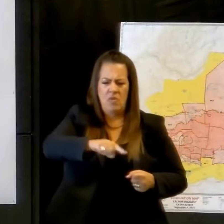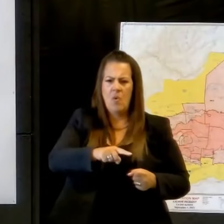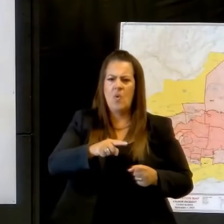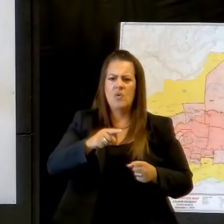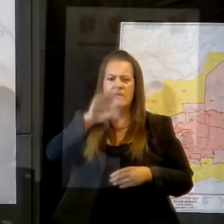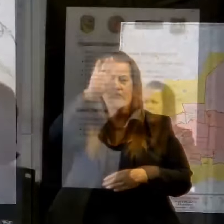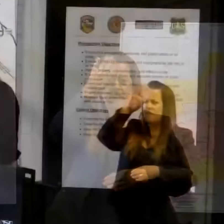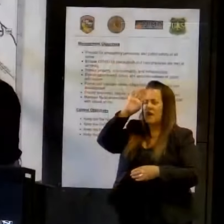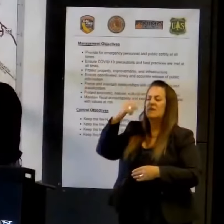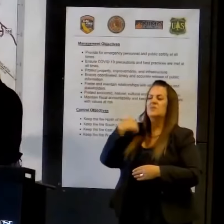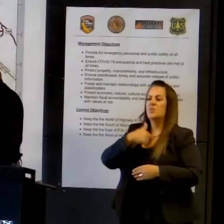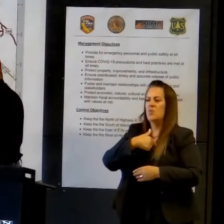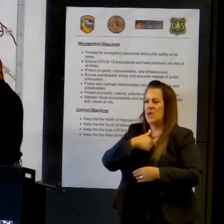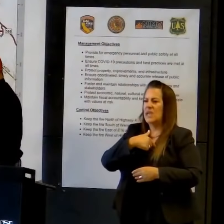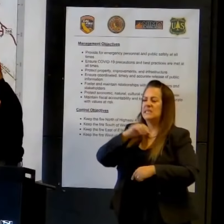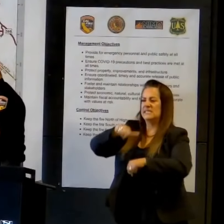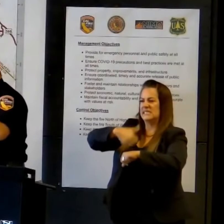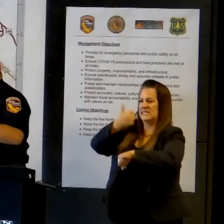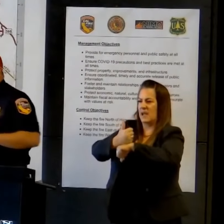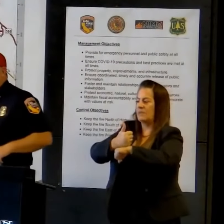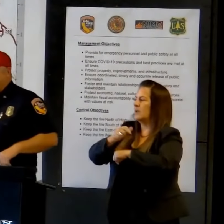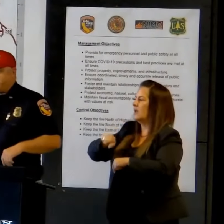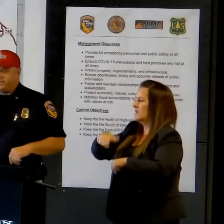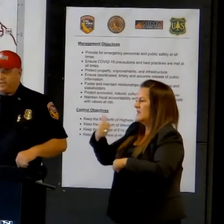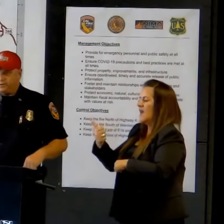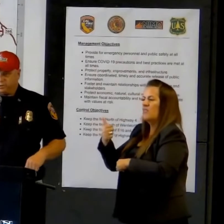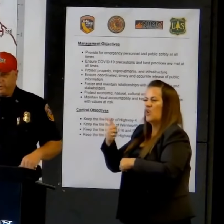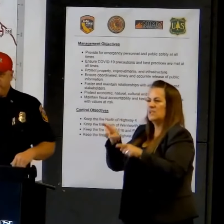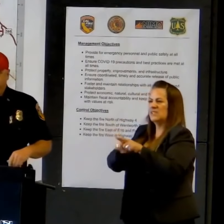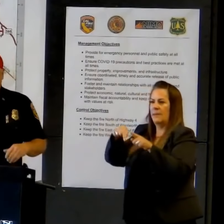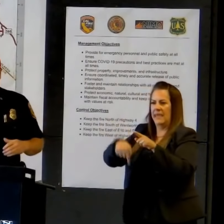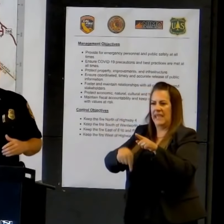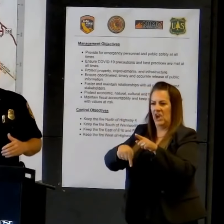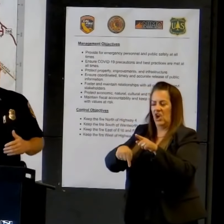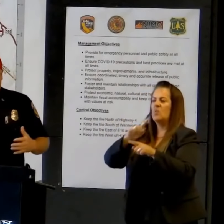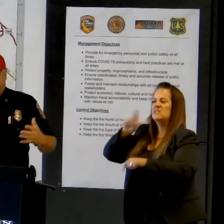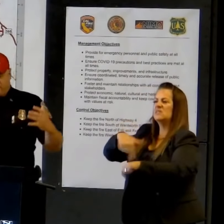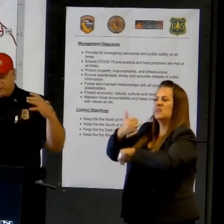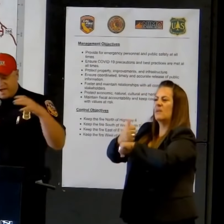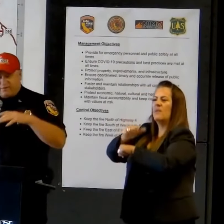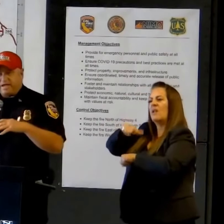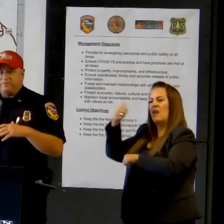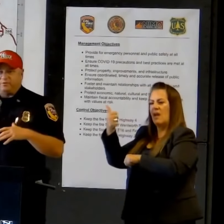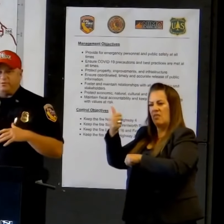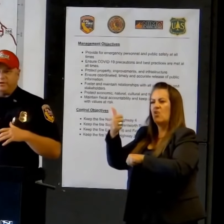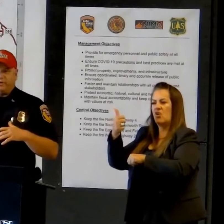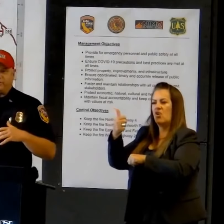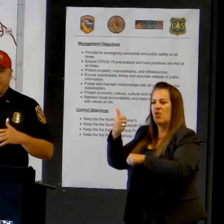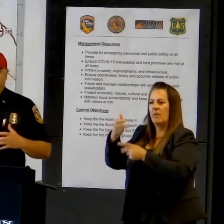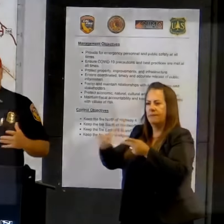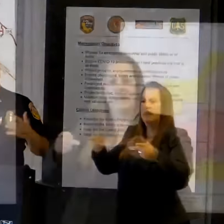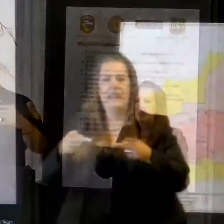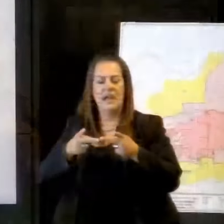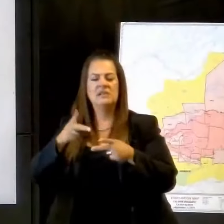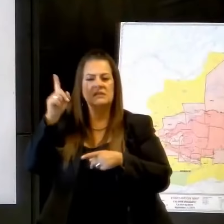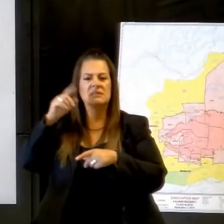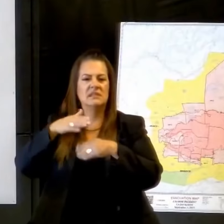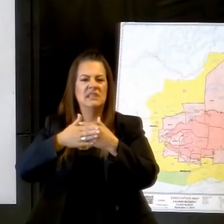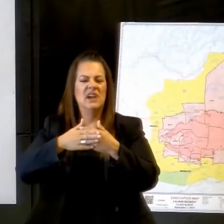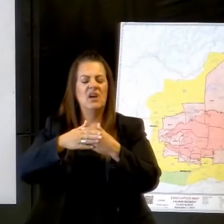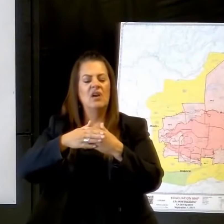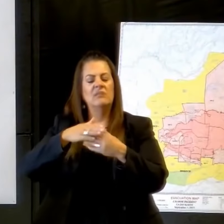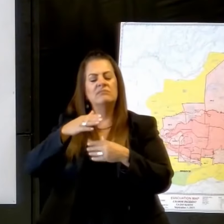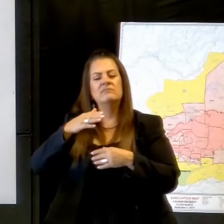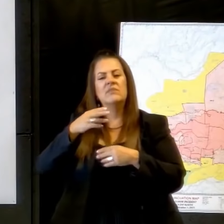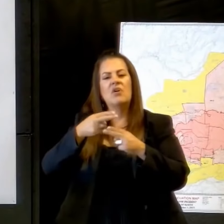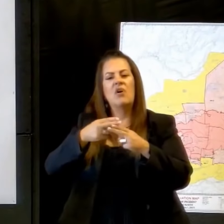and established another incident base similar to this one at Heavenly Ski Resort. So with that, the travel times will be reduced, and we're looking to